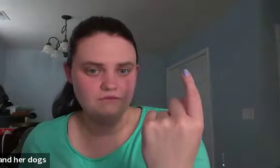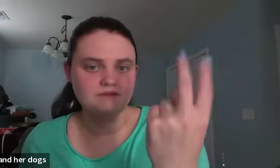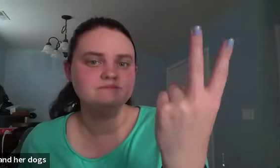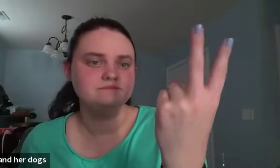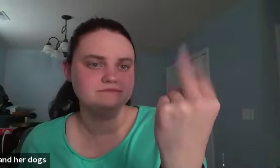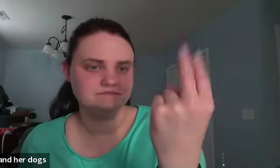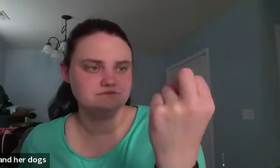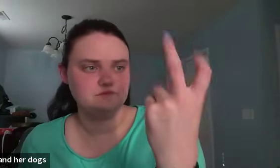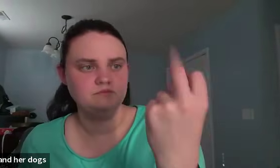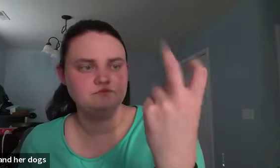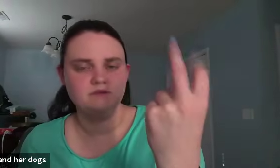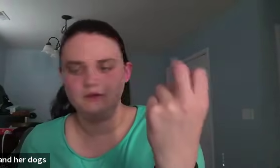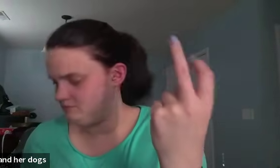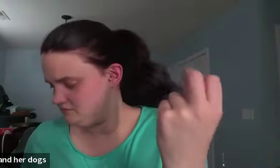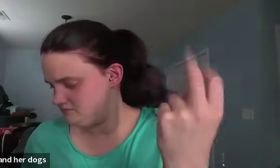12. Oops, there we go.